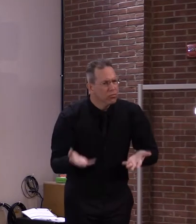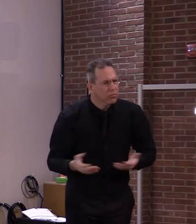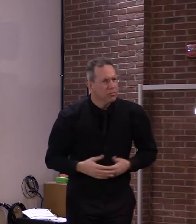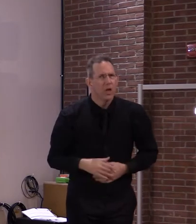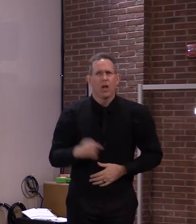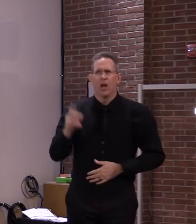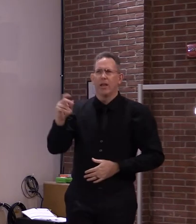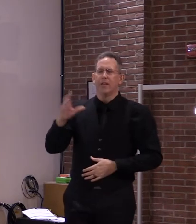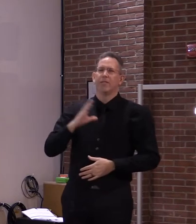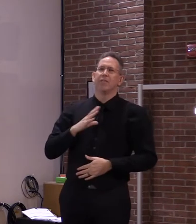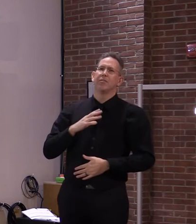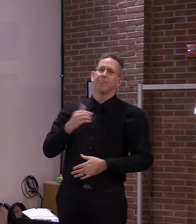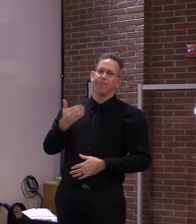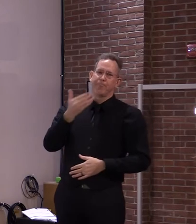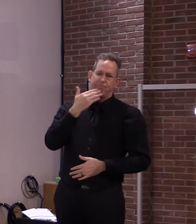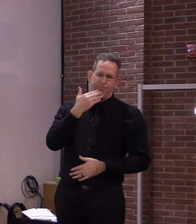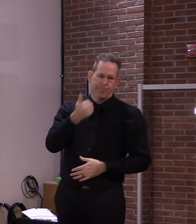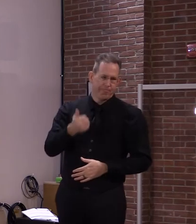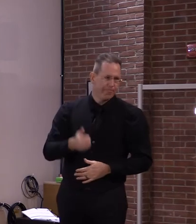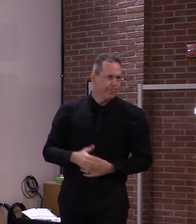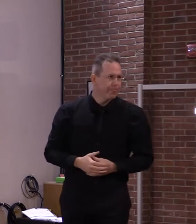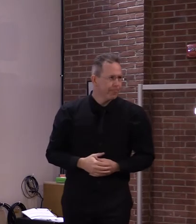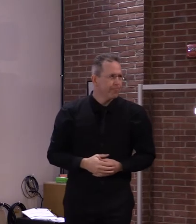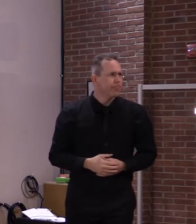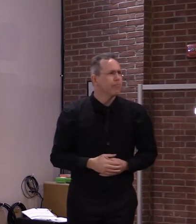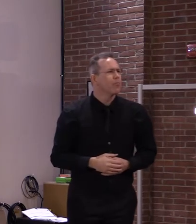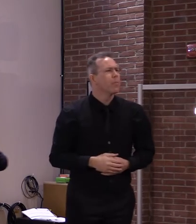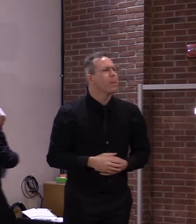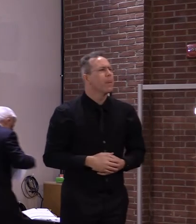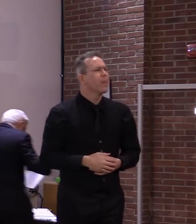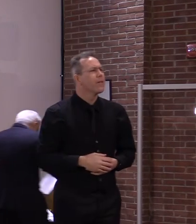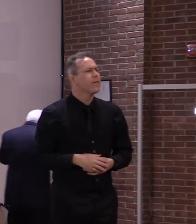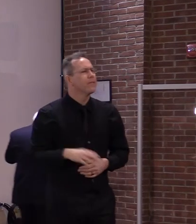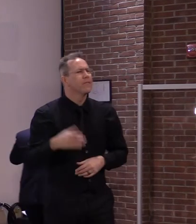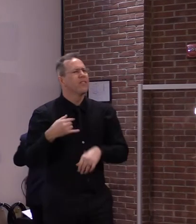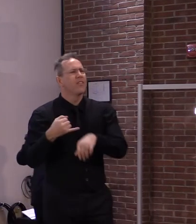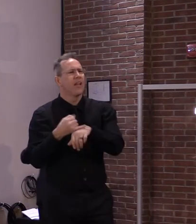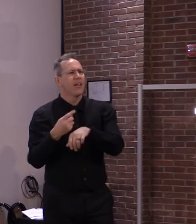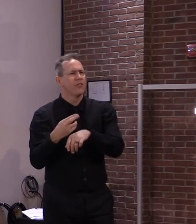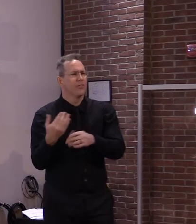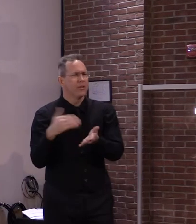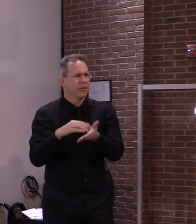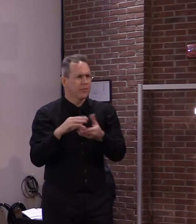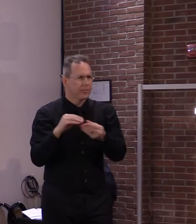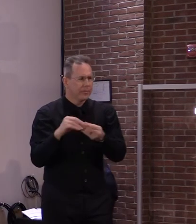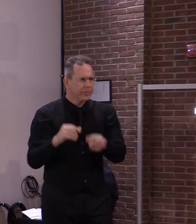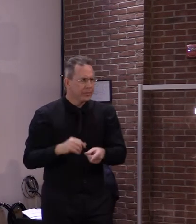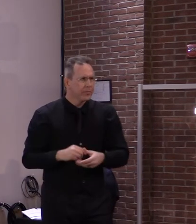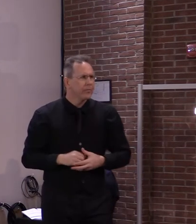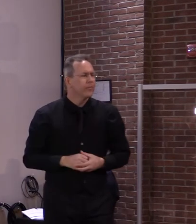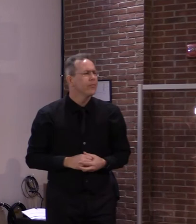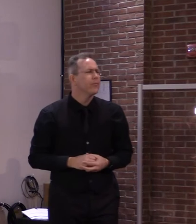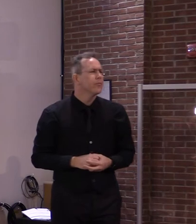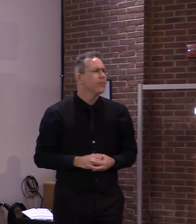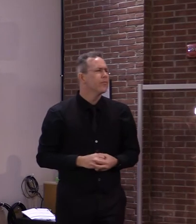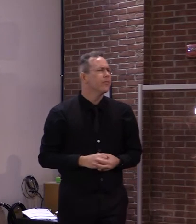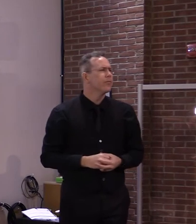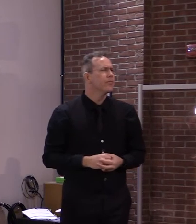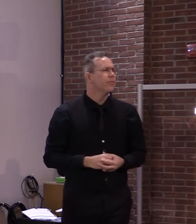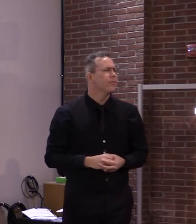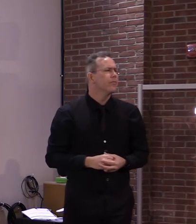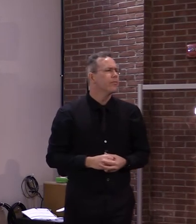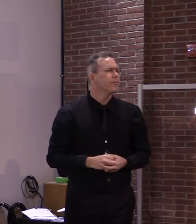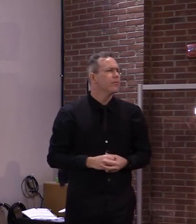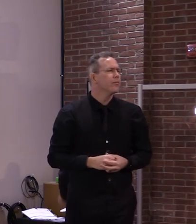reported a federal appeals court said the state of vermont had clearly discriminated against the south hero family